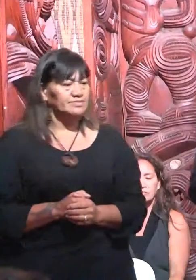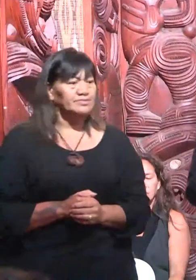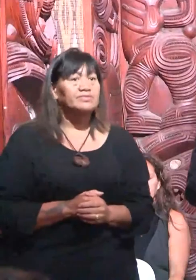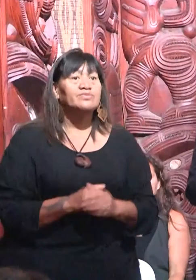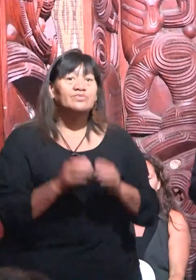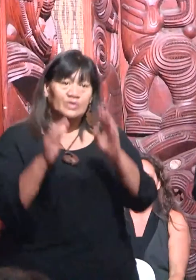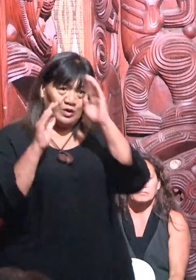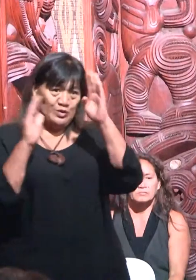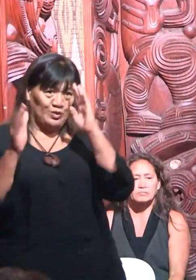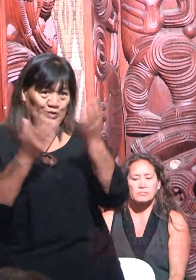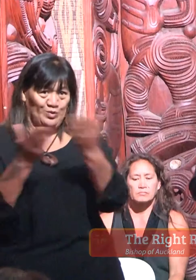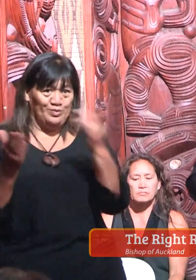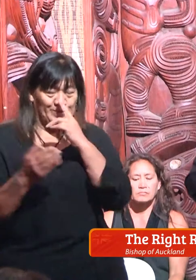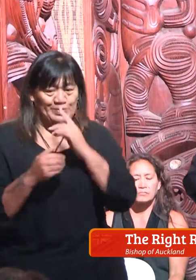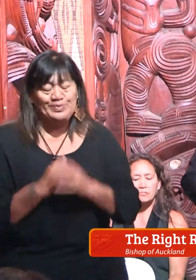Kia ora koutou.